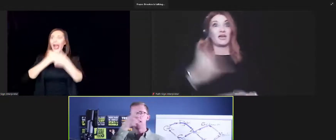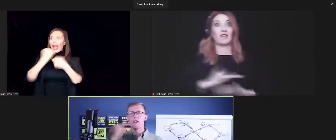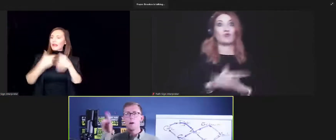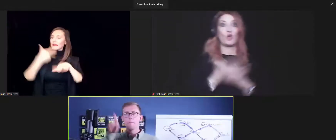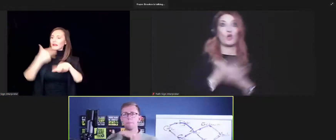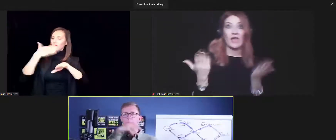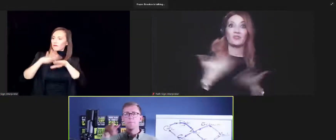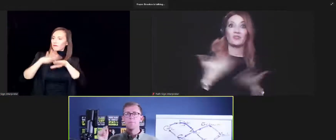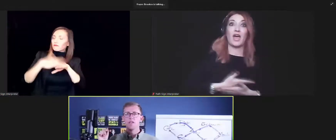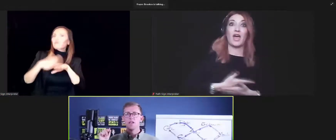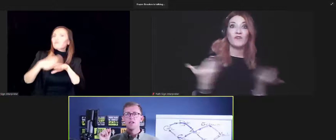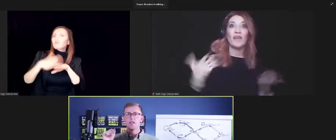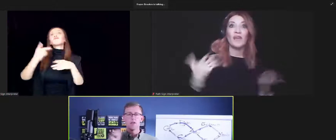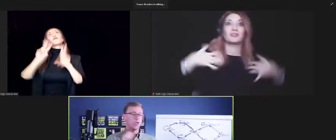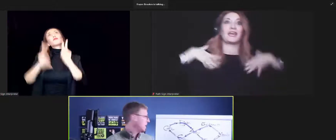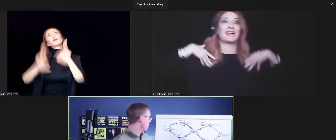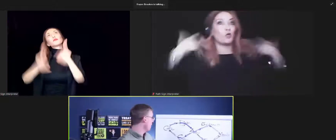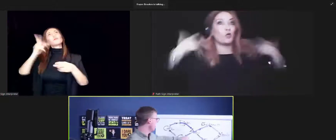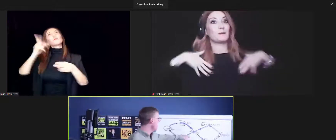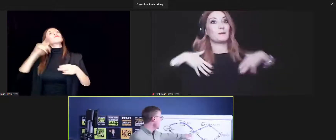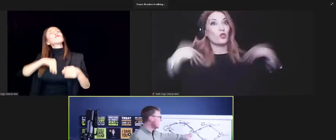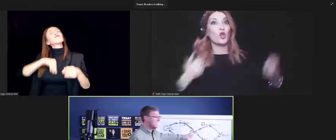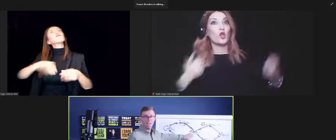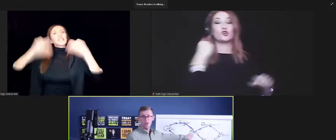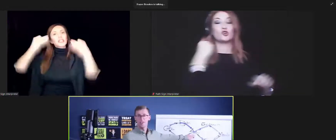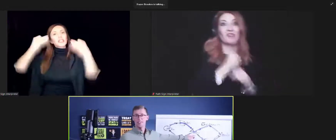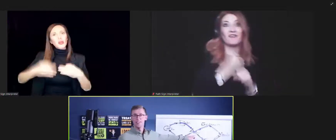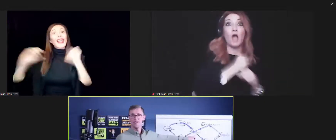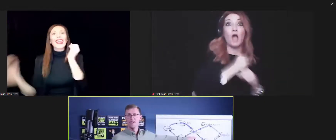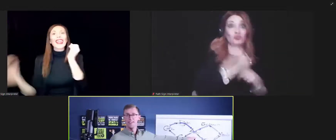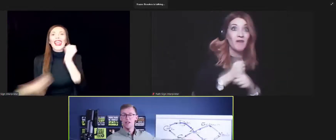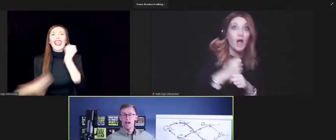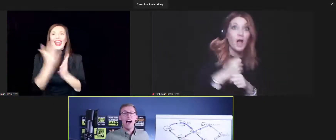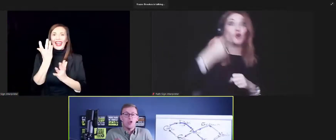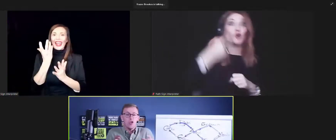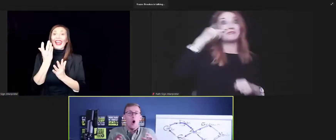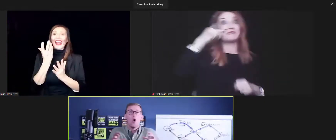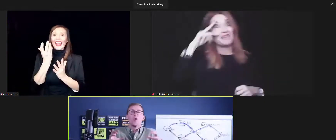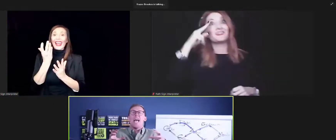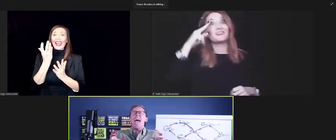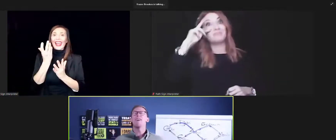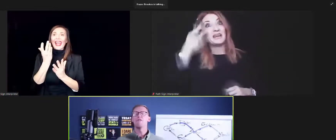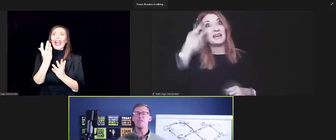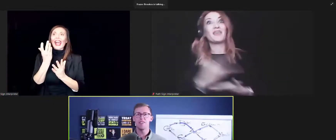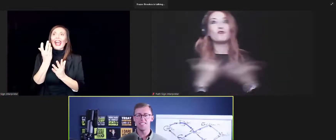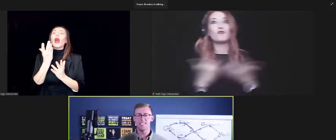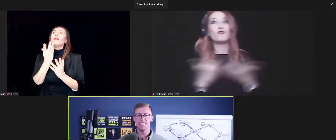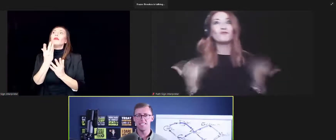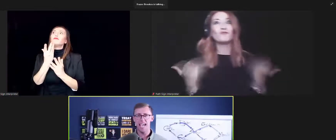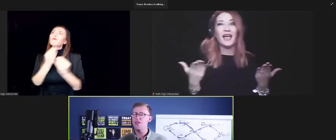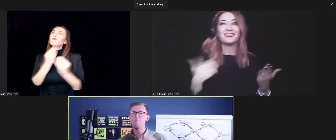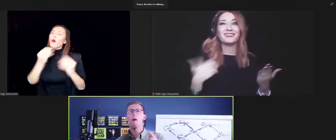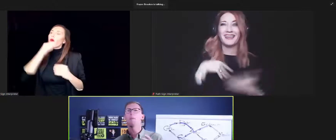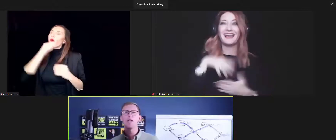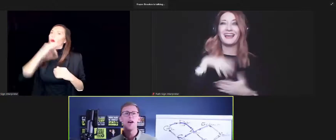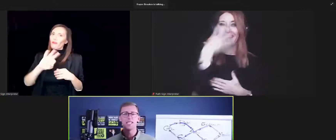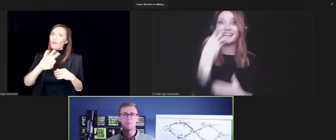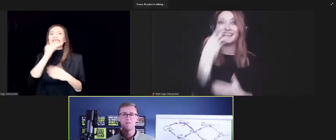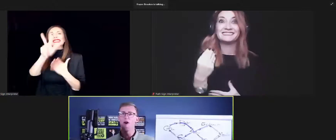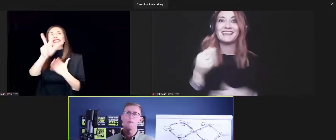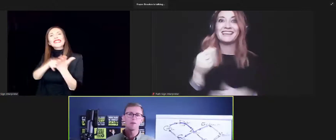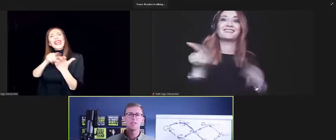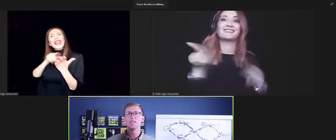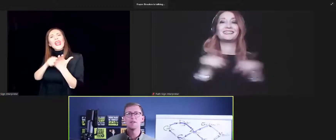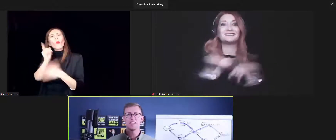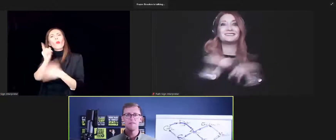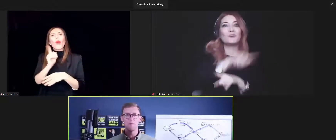Infinity. The secret is action. Action holds everything together. You've probably heard this before.